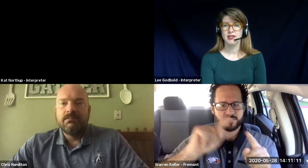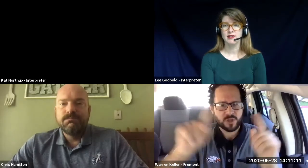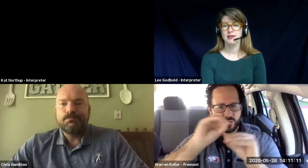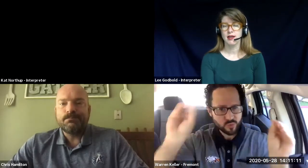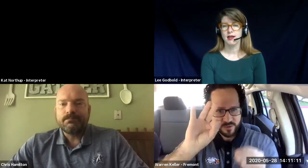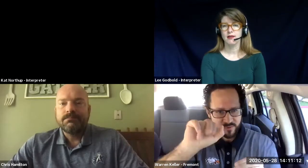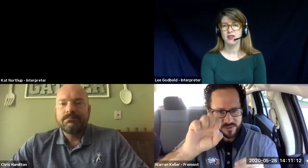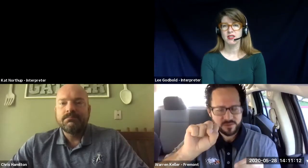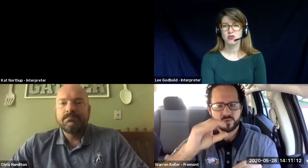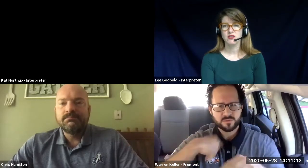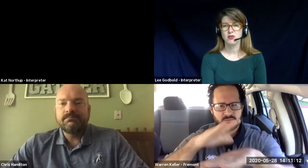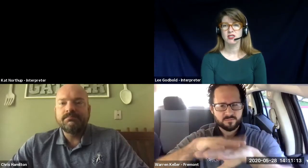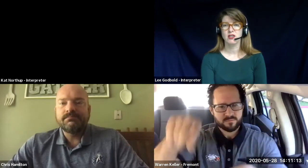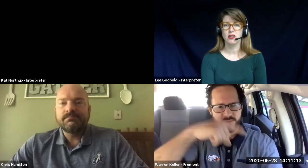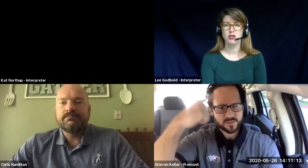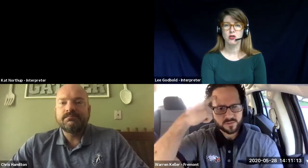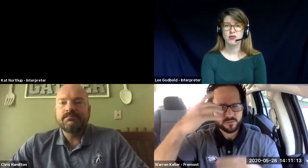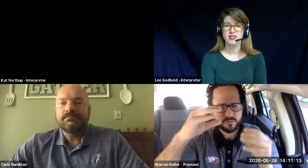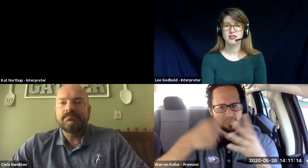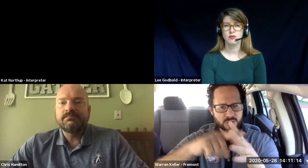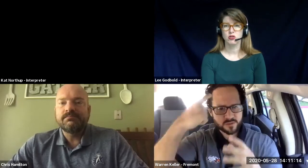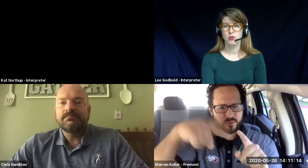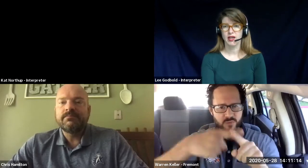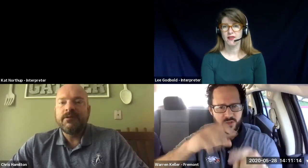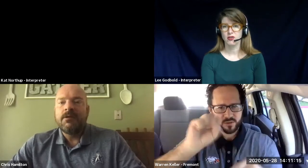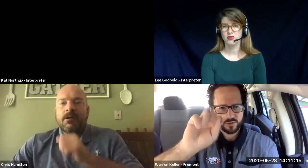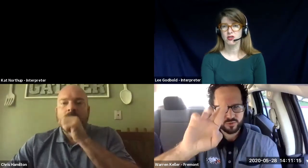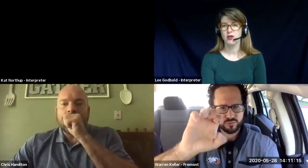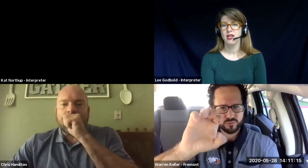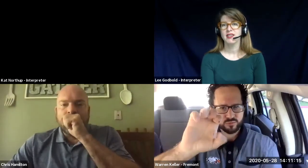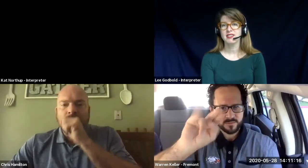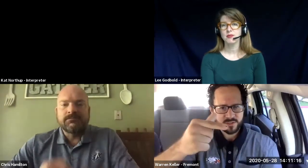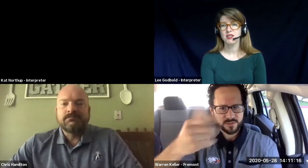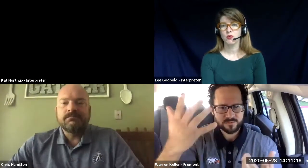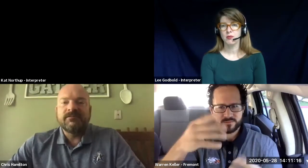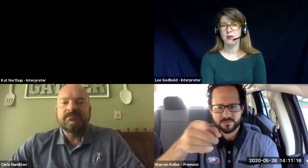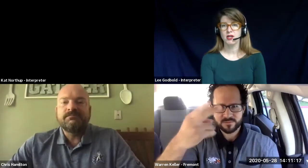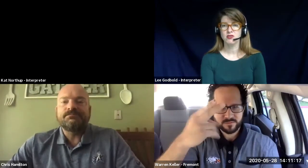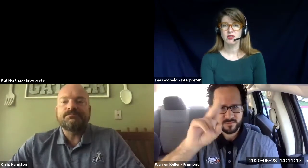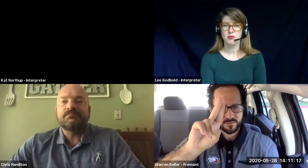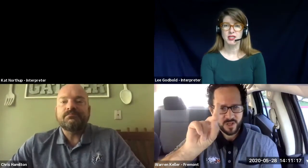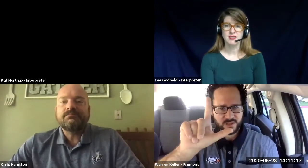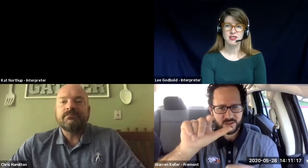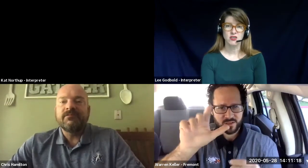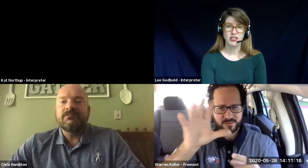whereas phase 3 is focusing on low risk sports and what have you. So that's something that we maybe also need to be considering